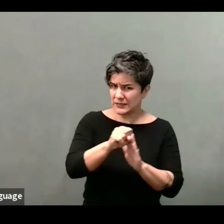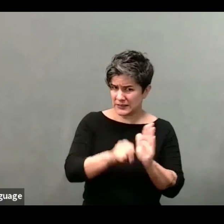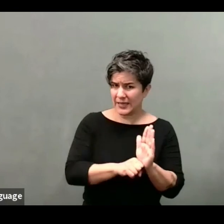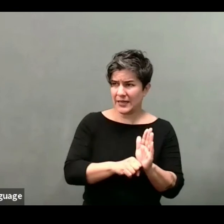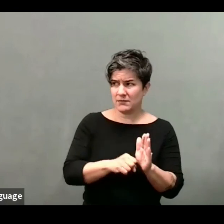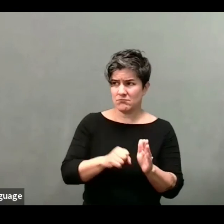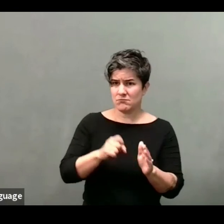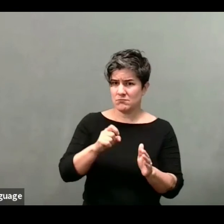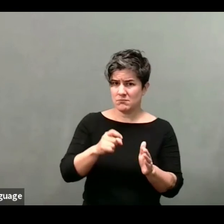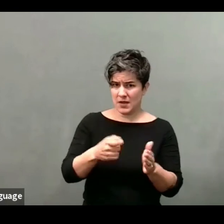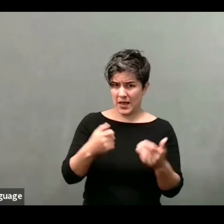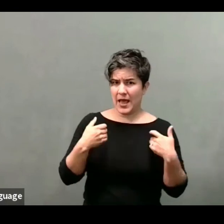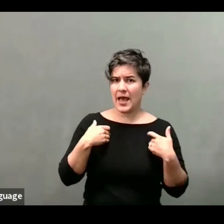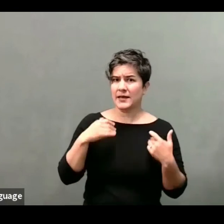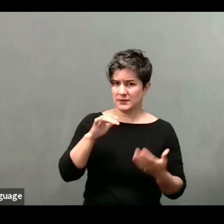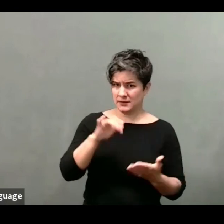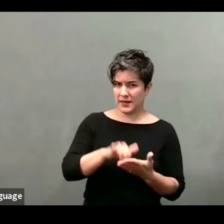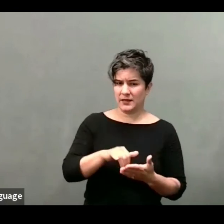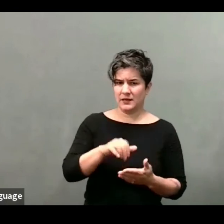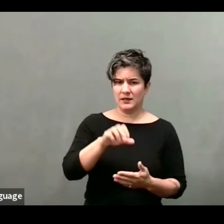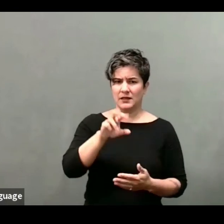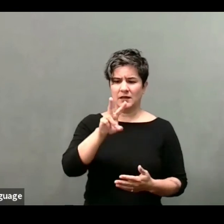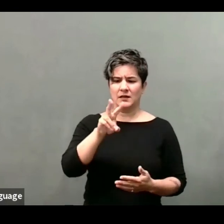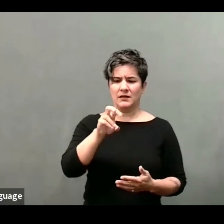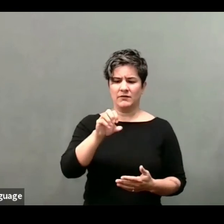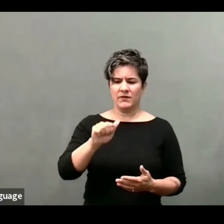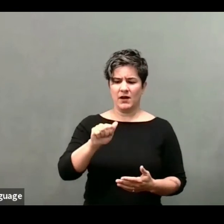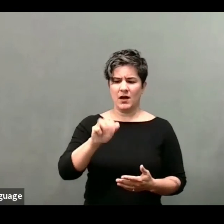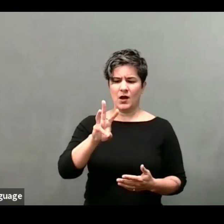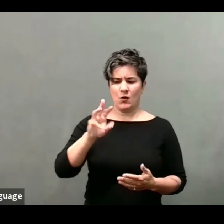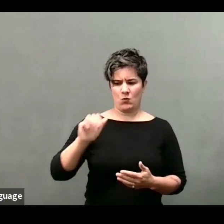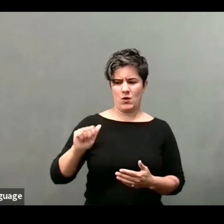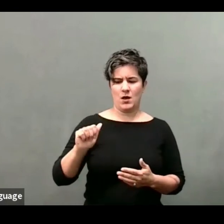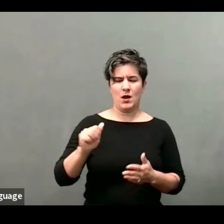a VAWA requirement,